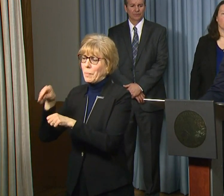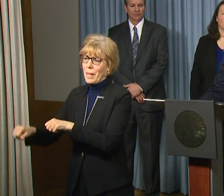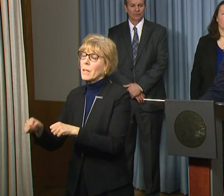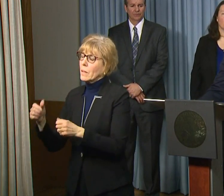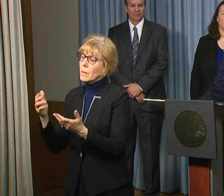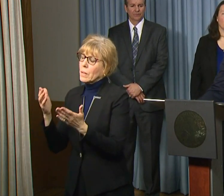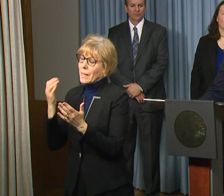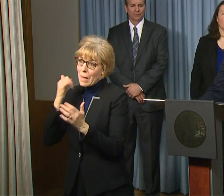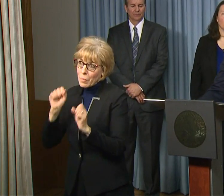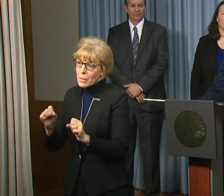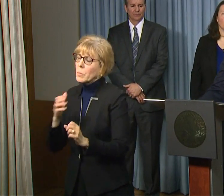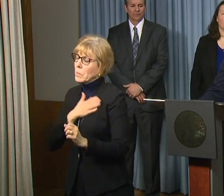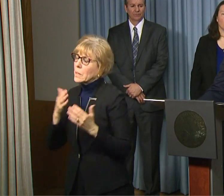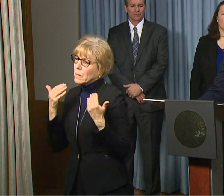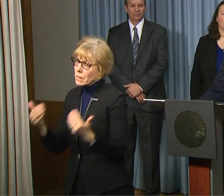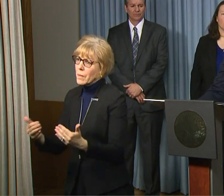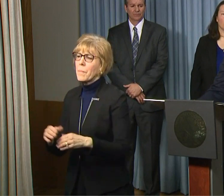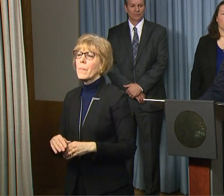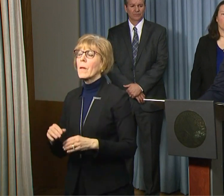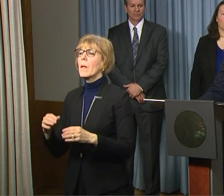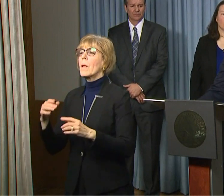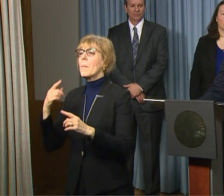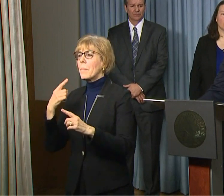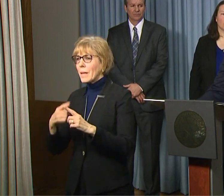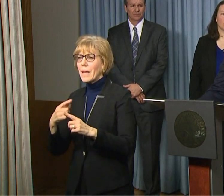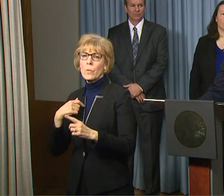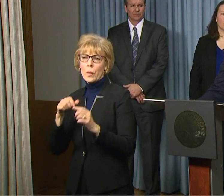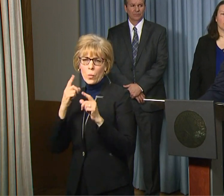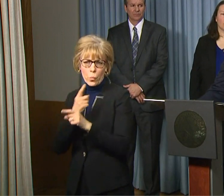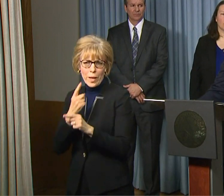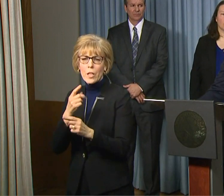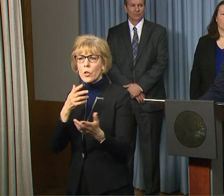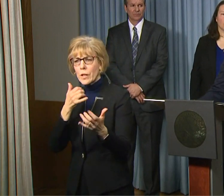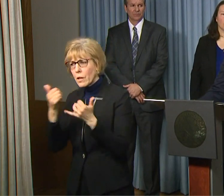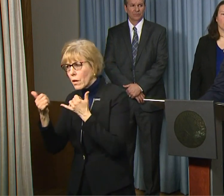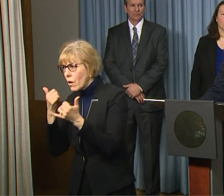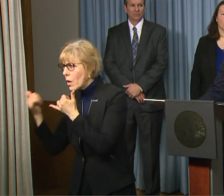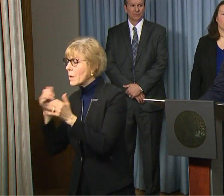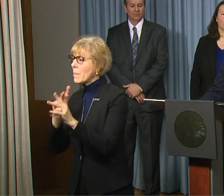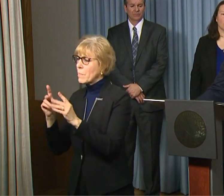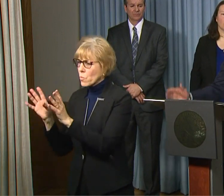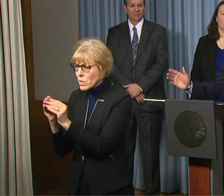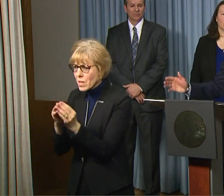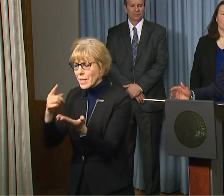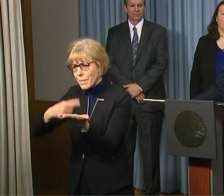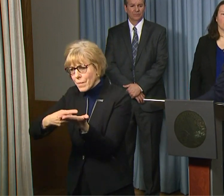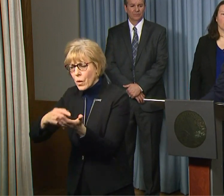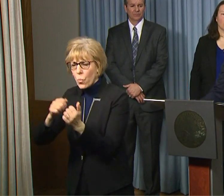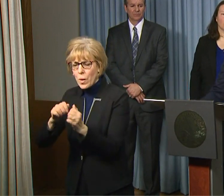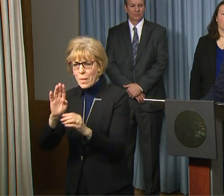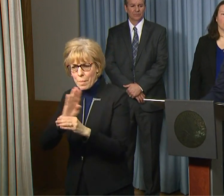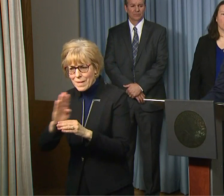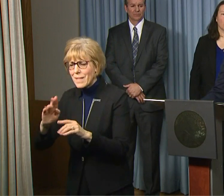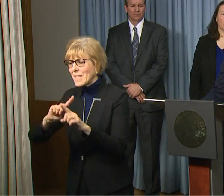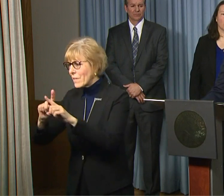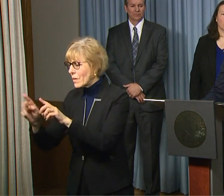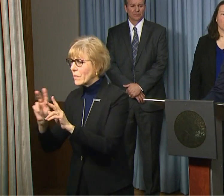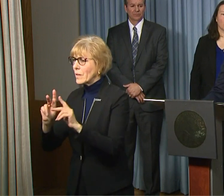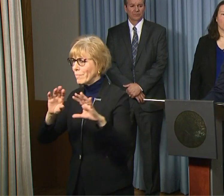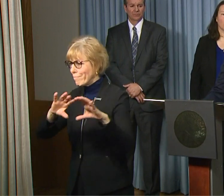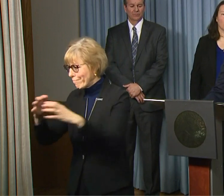you know, as I've talked, and by the way, we're in regular contact with business. We're conducting conference calls. We are talking with them individually and with associations.